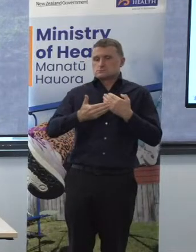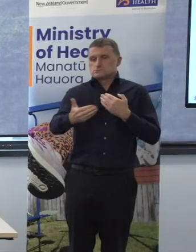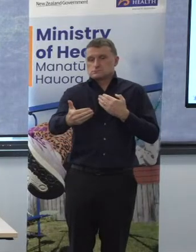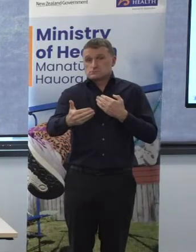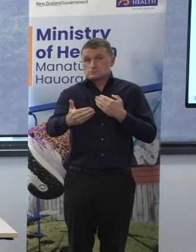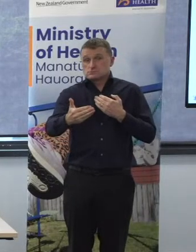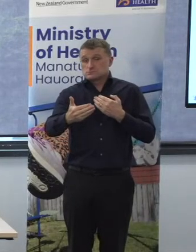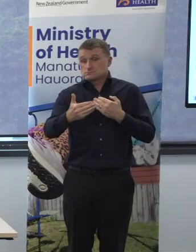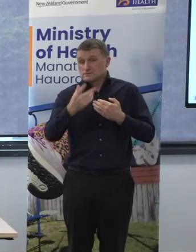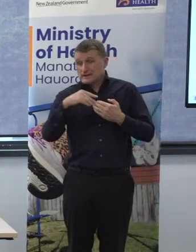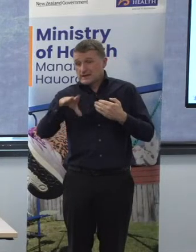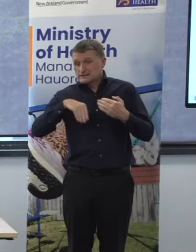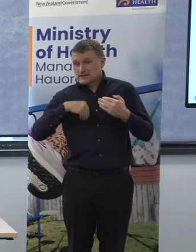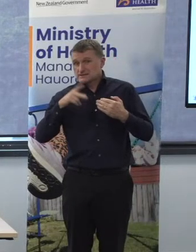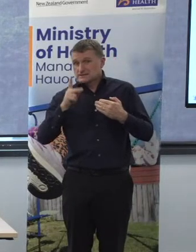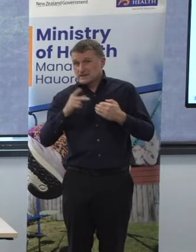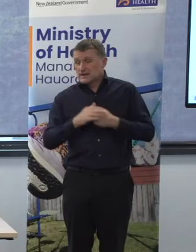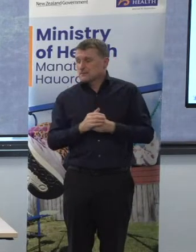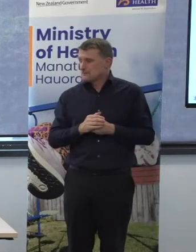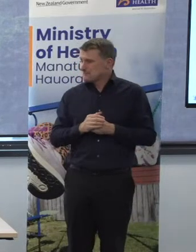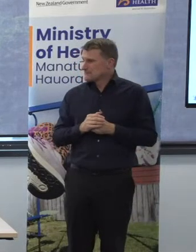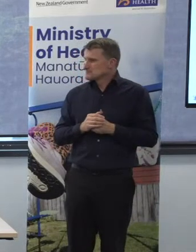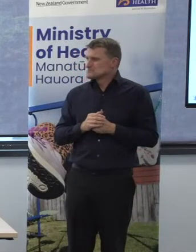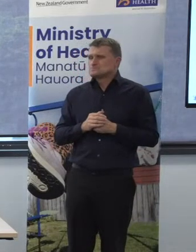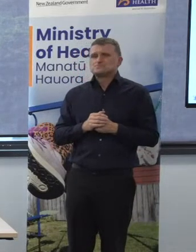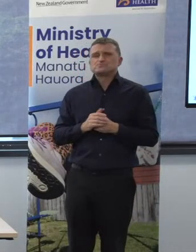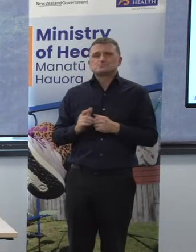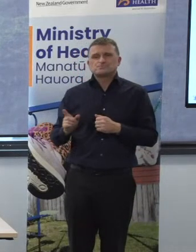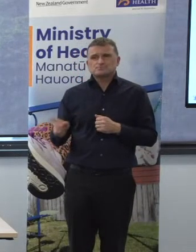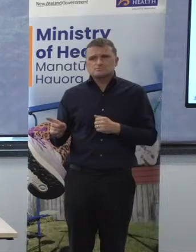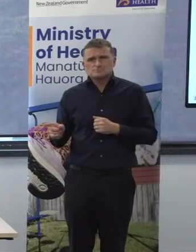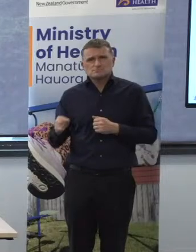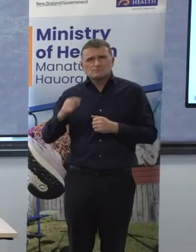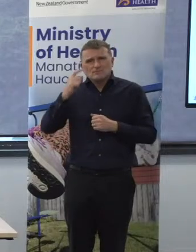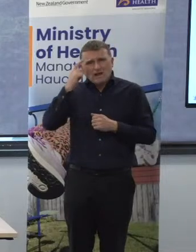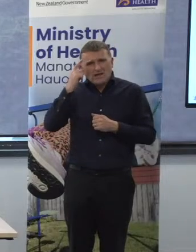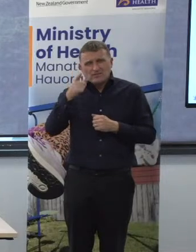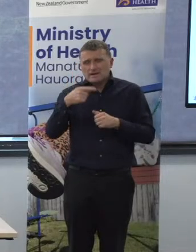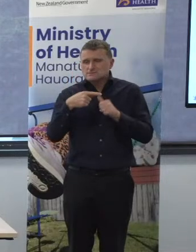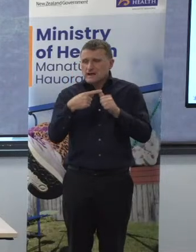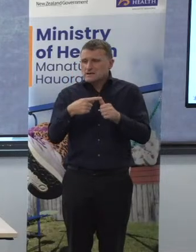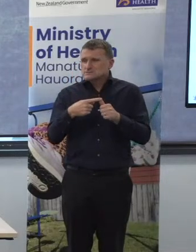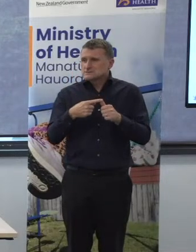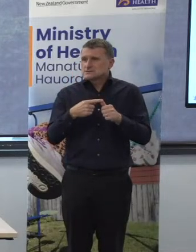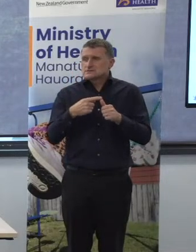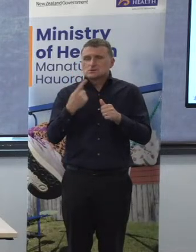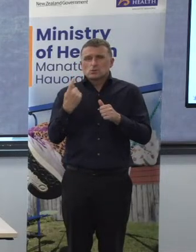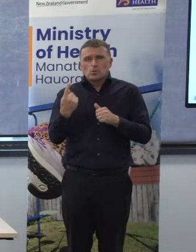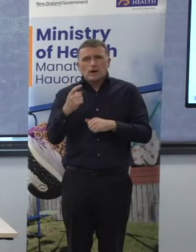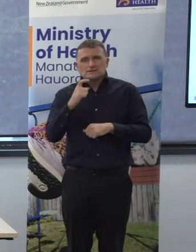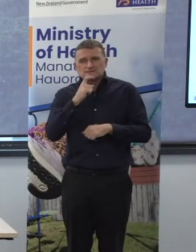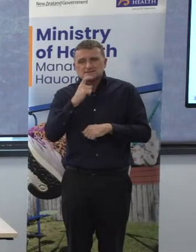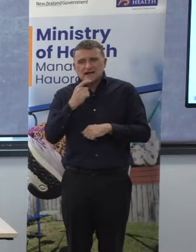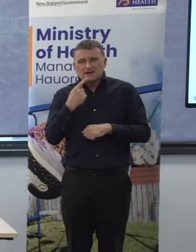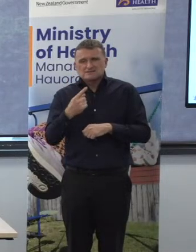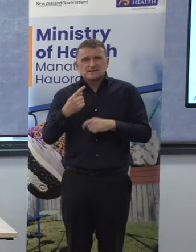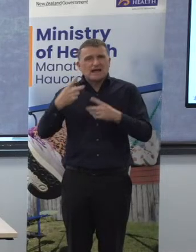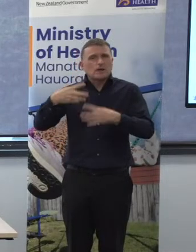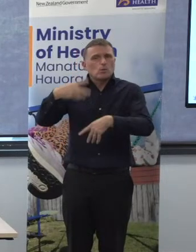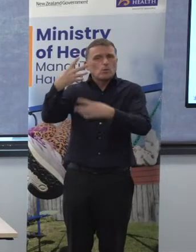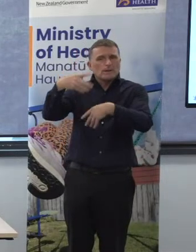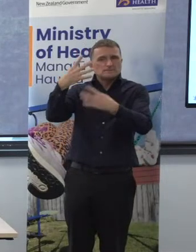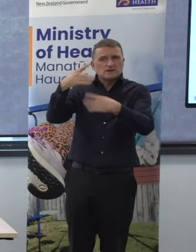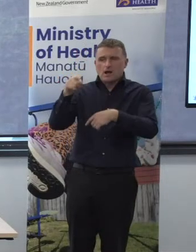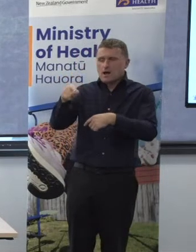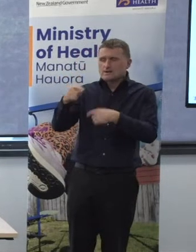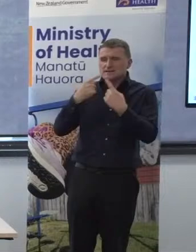change things? Well, I think we've been caught out by one of your eagle-eyed colleagues who pointed out that our advice on our website wasn't